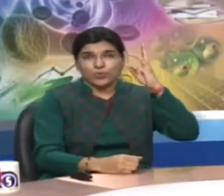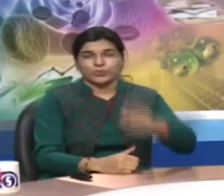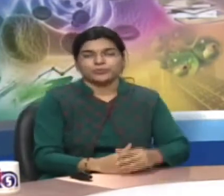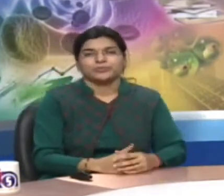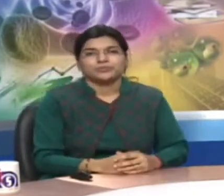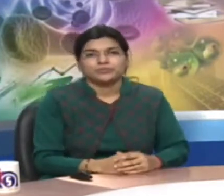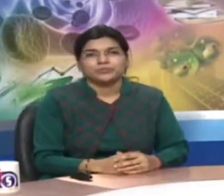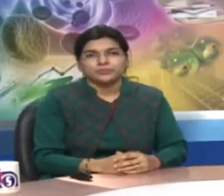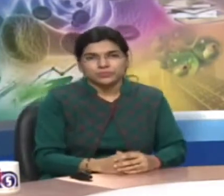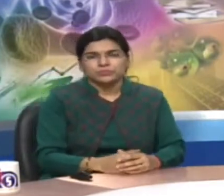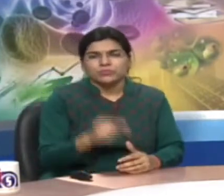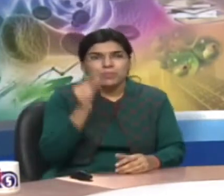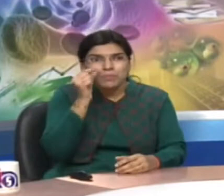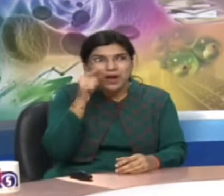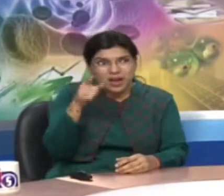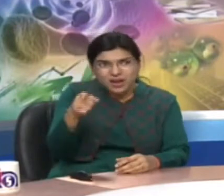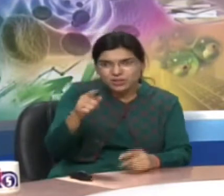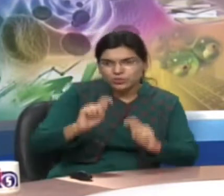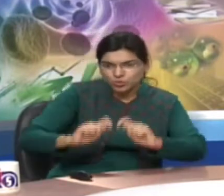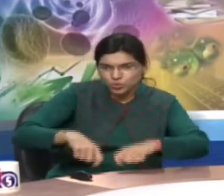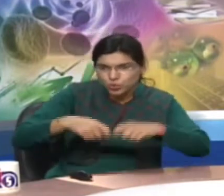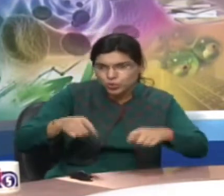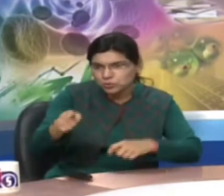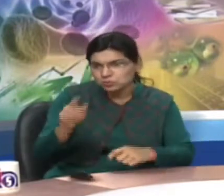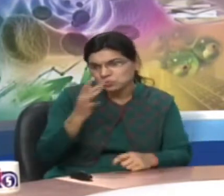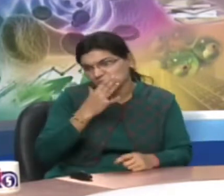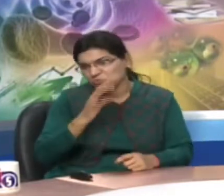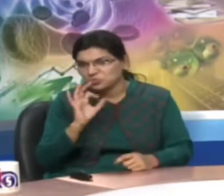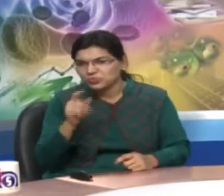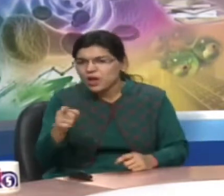Fourth is, where do he buy shoes from?